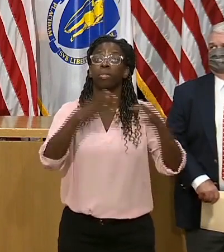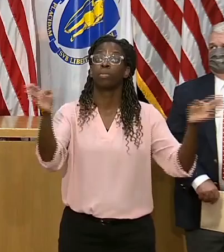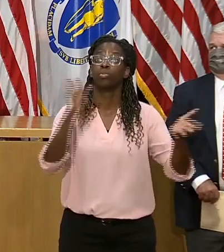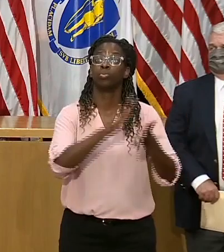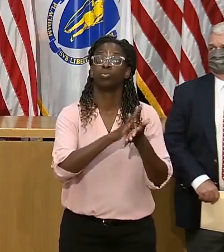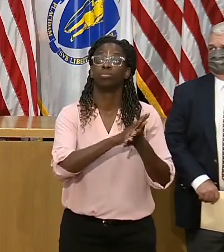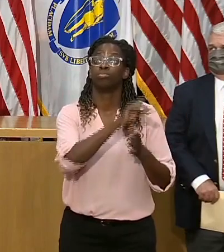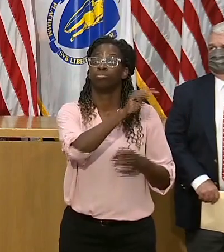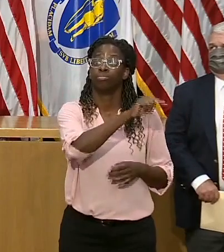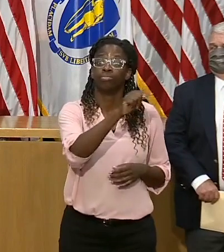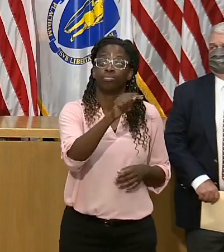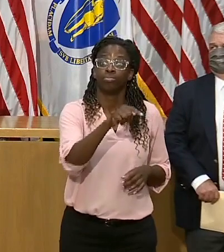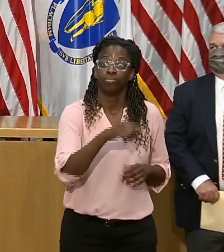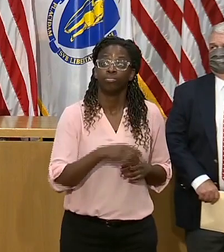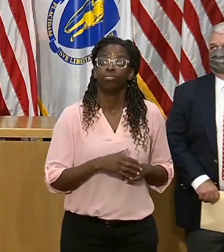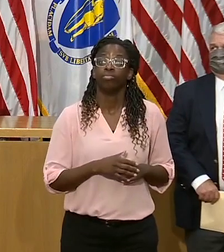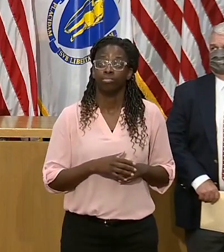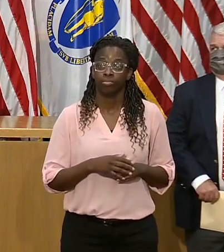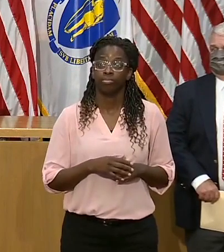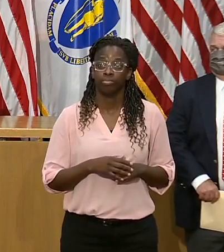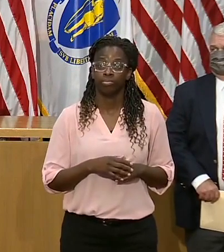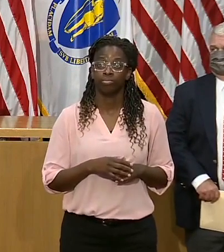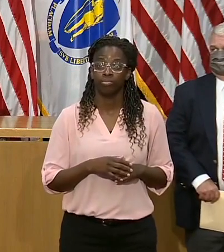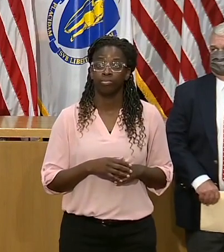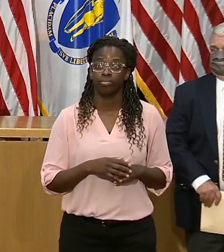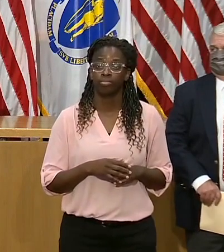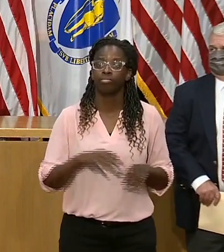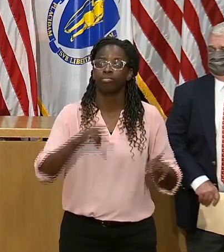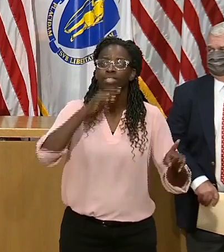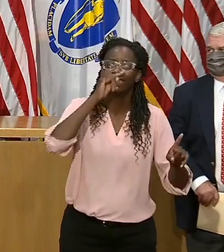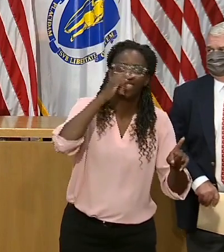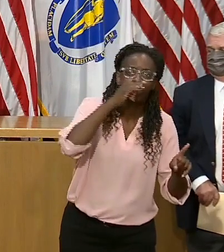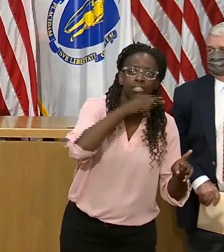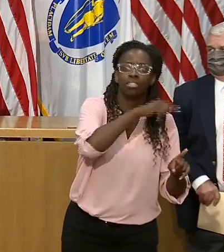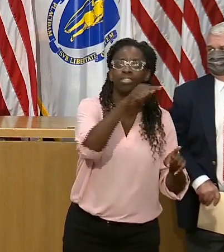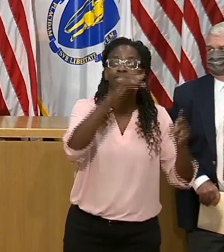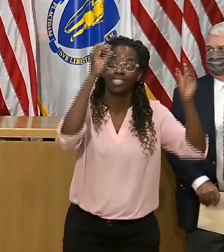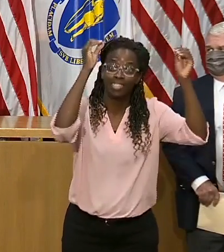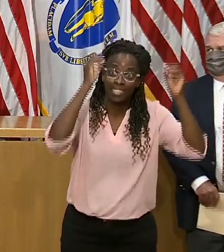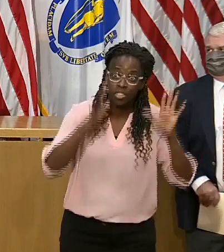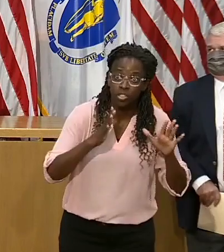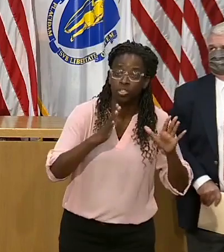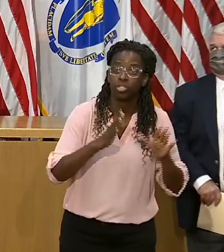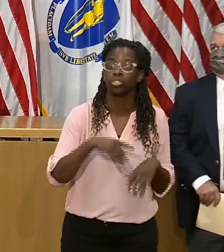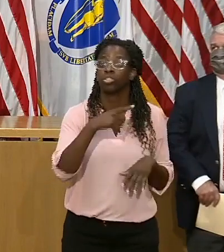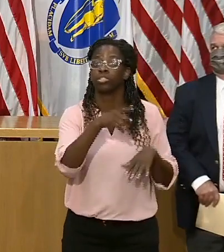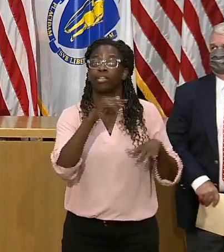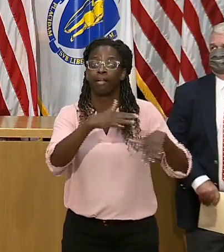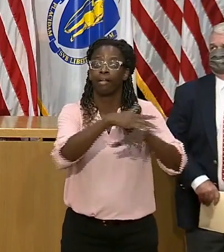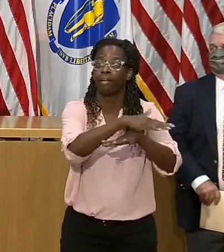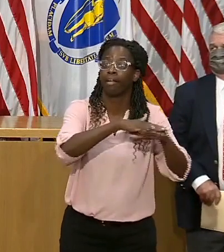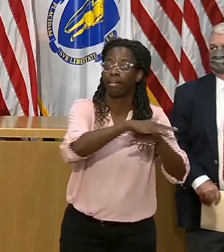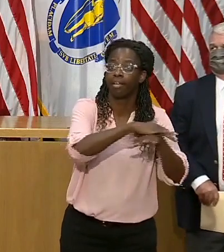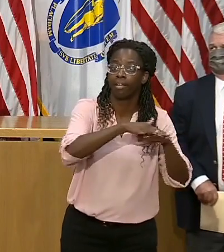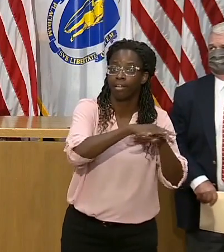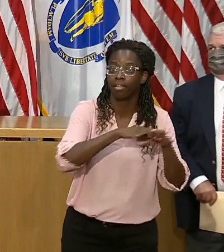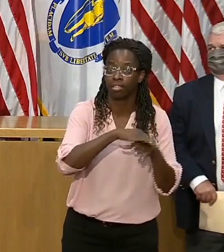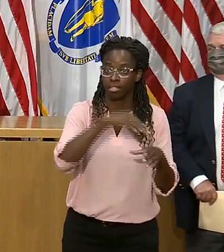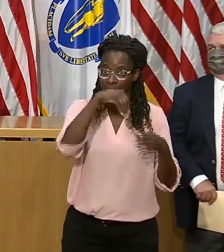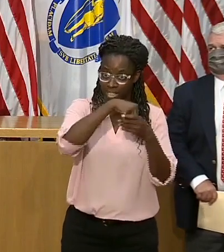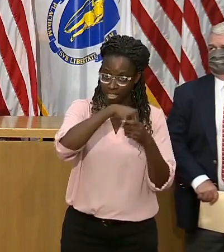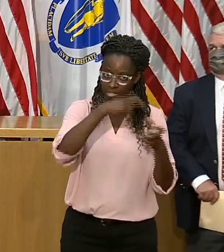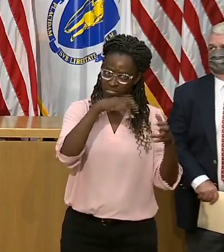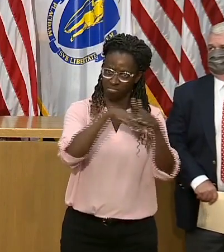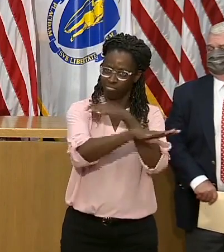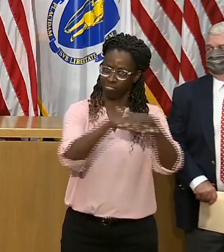hundreds of thousands of people who have now been back in school, either on a hybrid or an in-person basis now